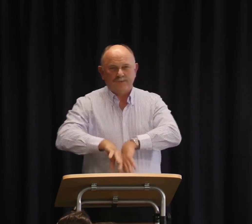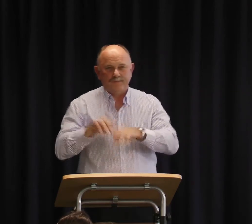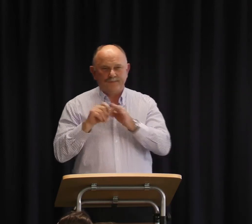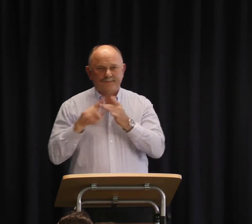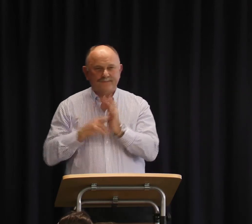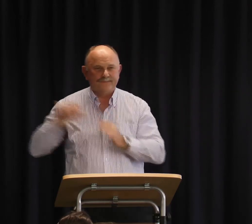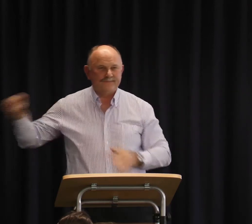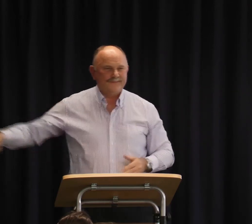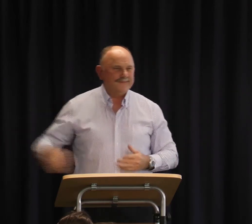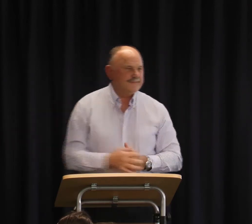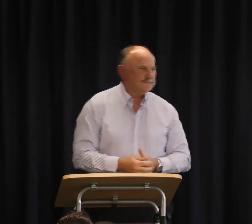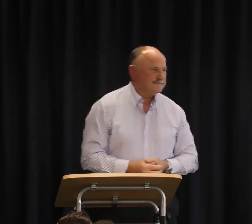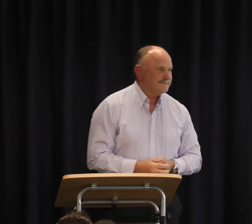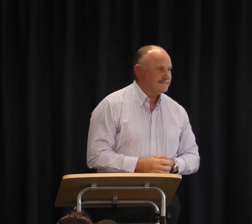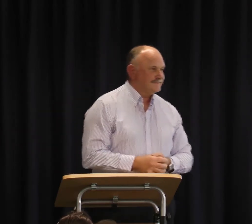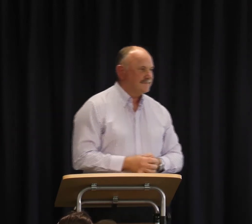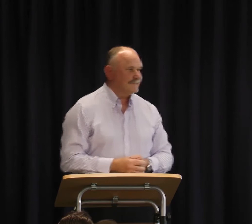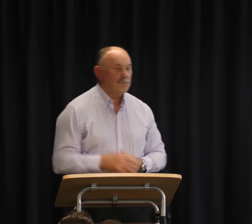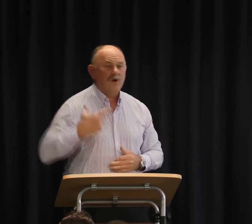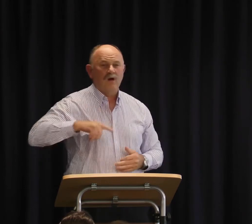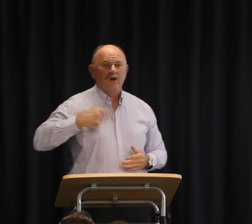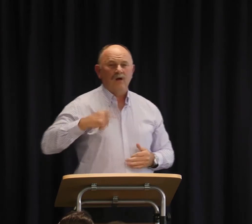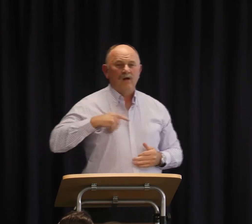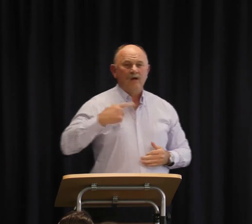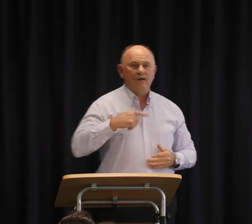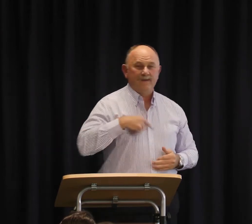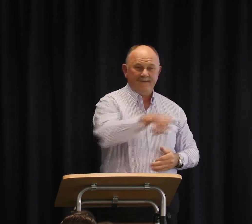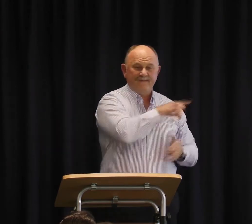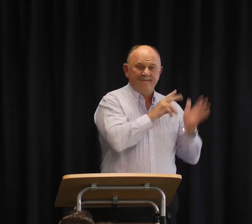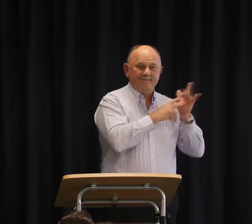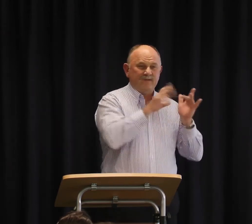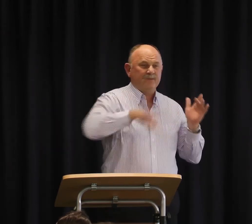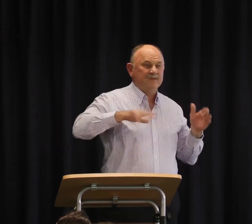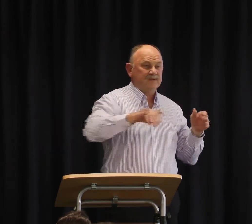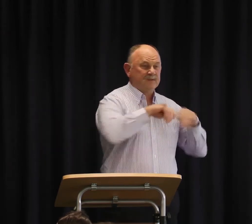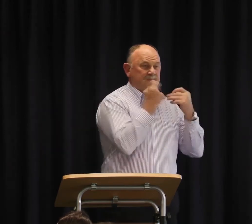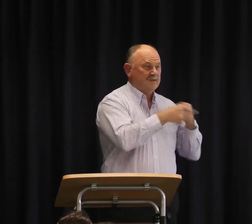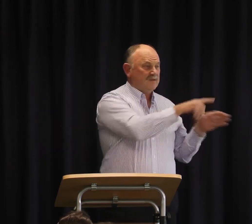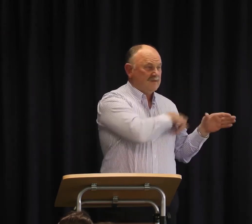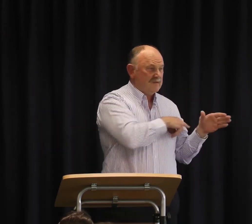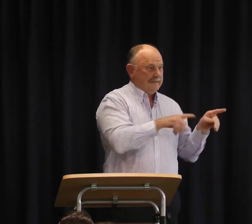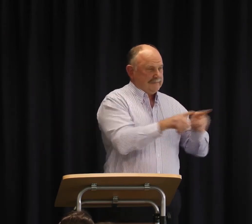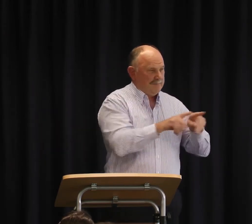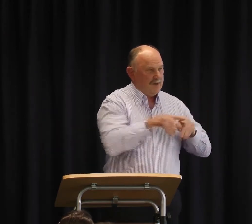they just threw it in the trash. Because the Victorian basketball